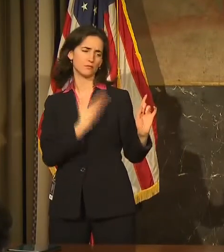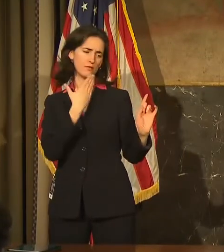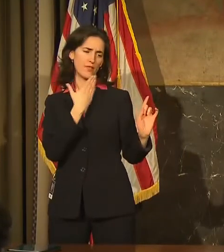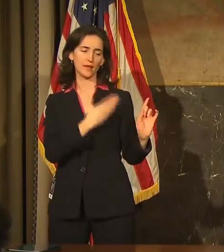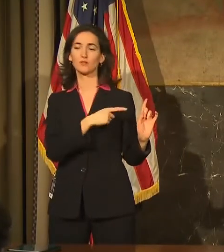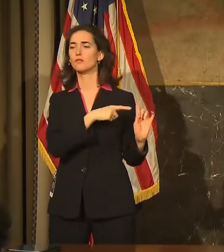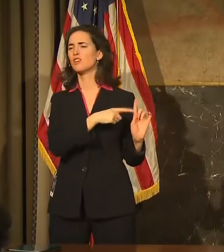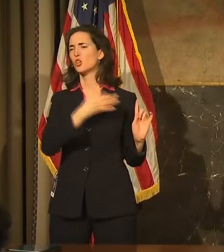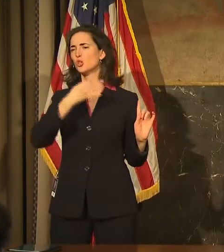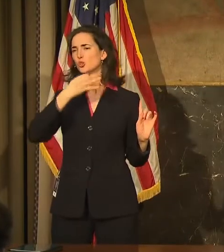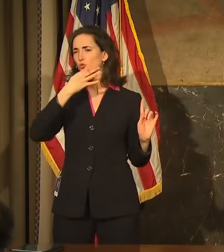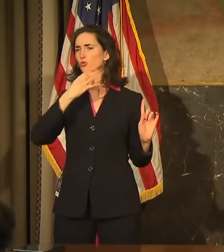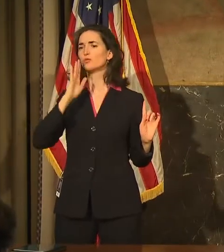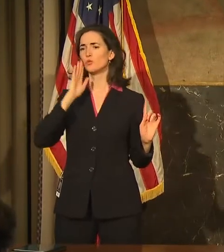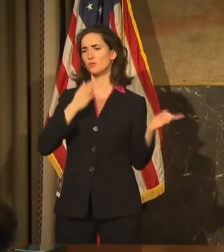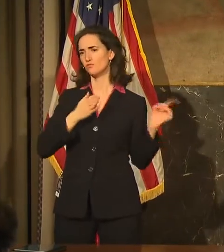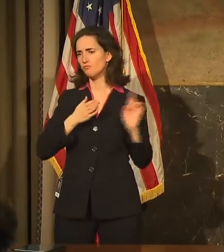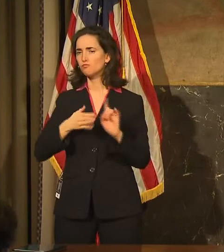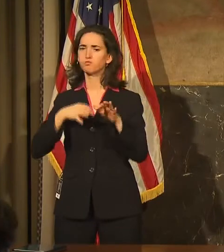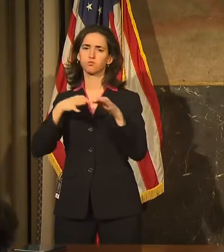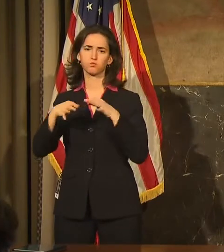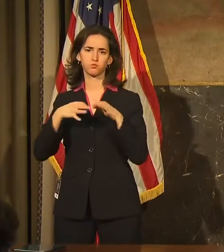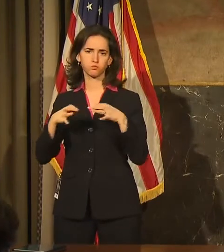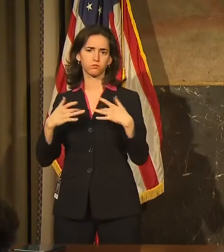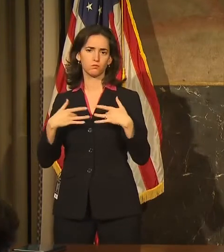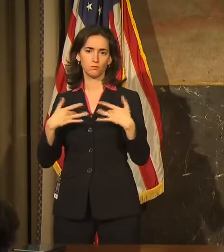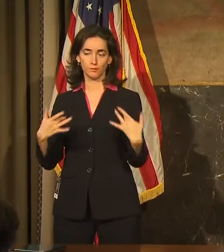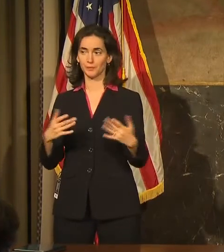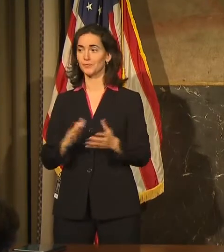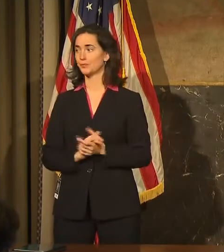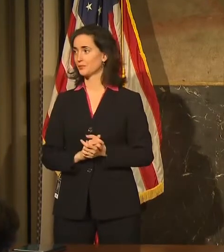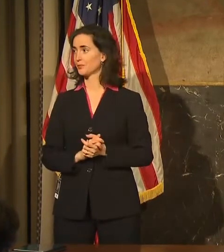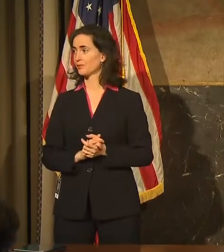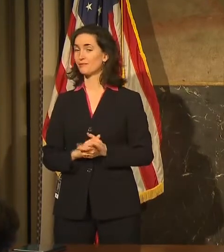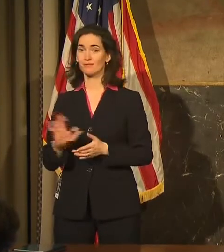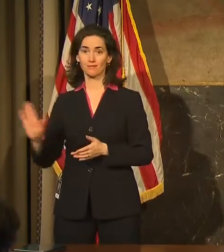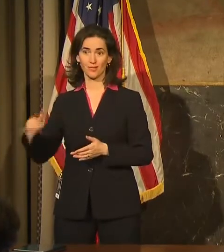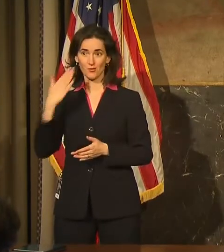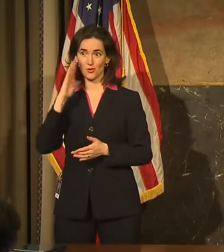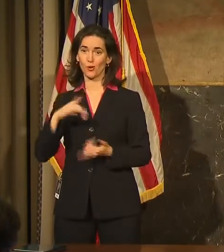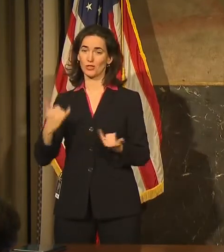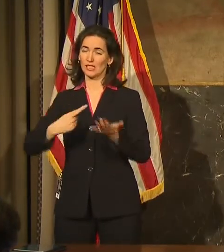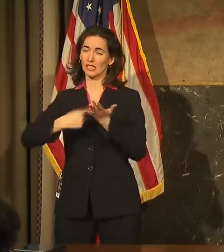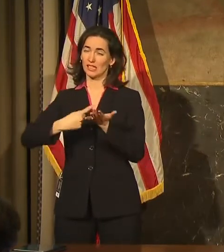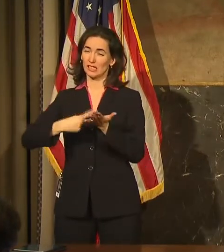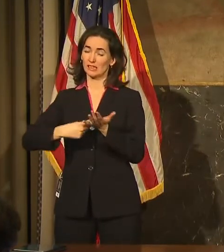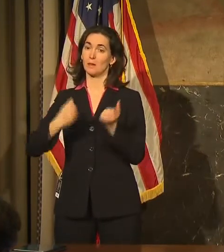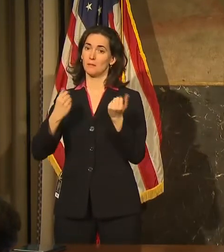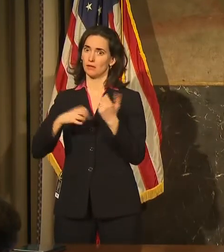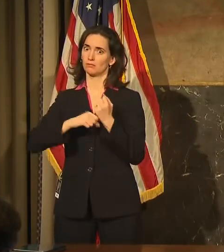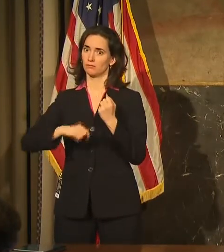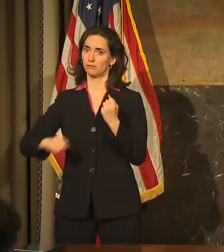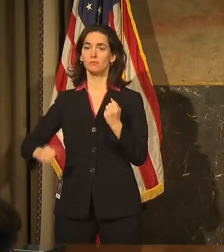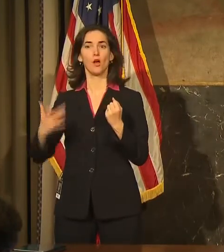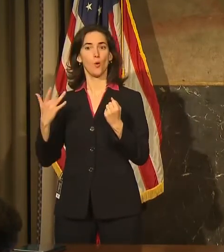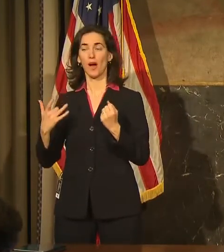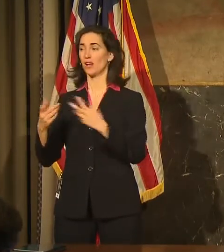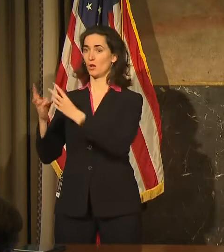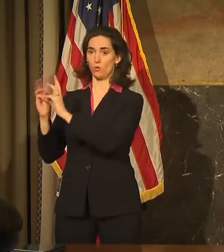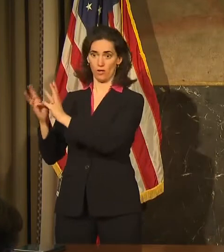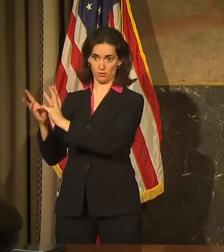he will go over in a moment. As you can imagine, we have a lot to cover today because of the winter weather, the